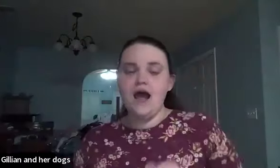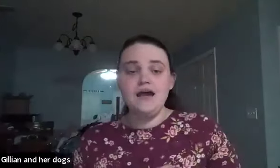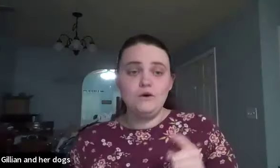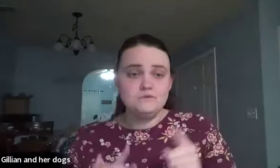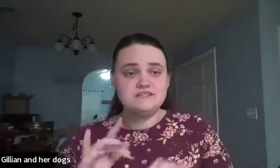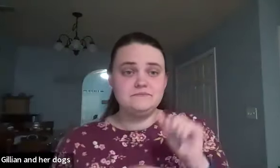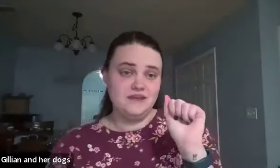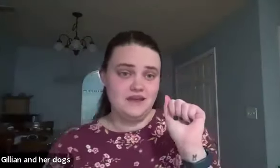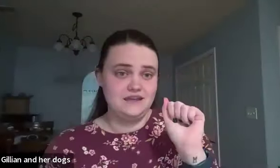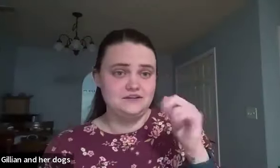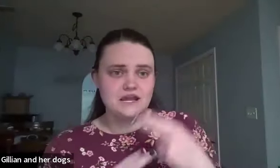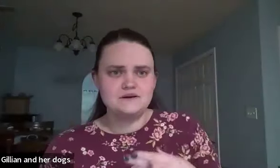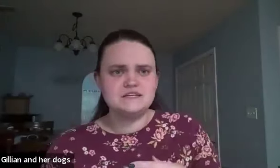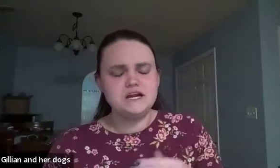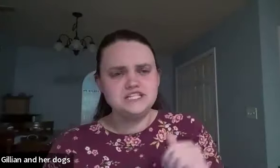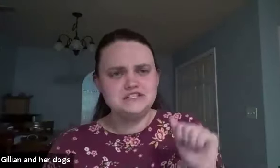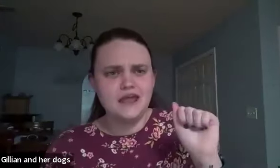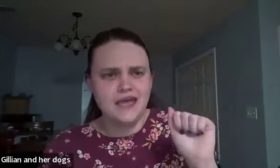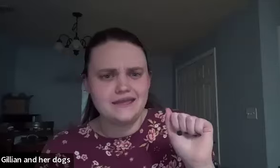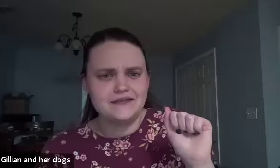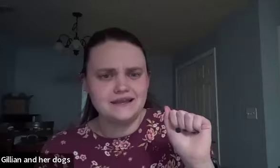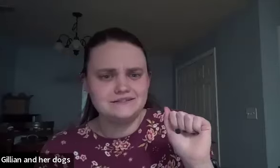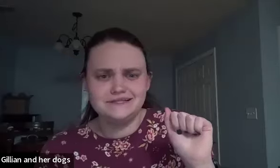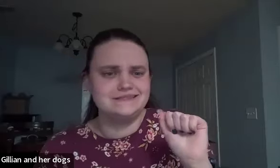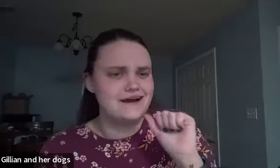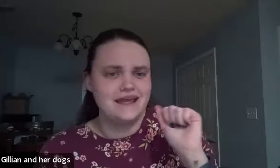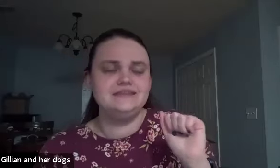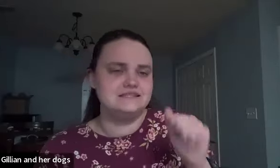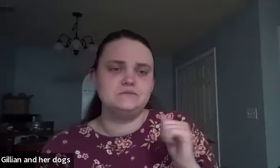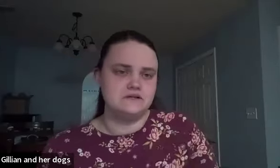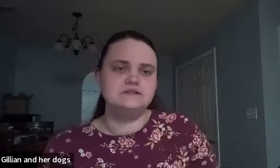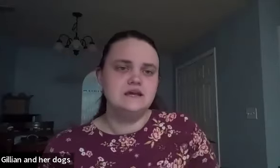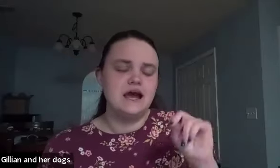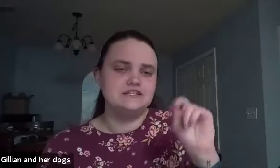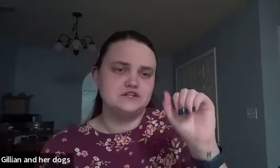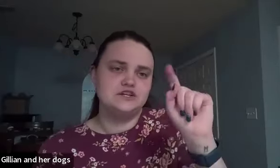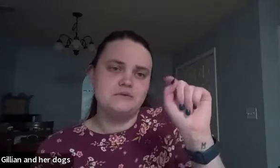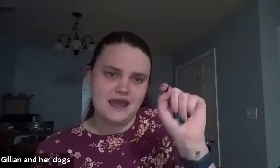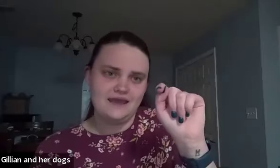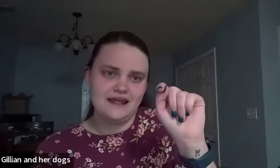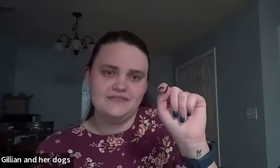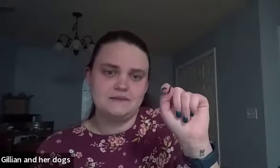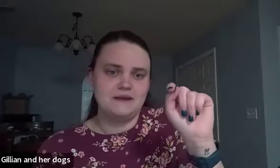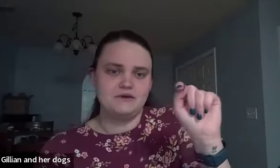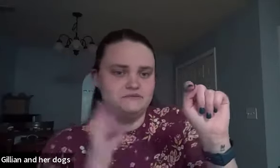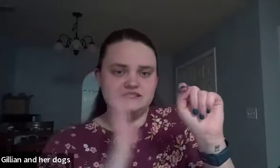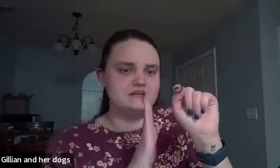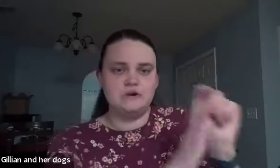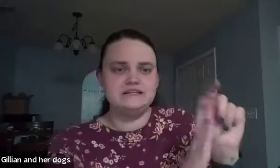Awesome. I almost skipped the A in your name and I was like, why is she doing A? The next one is not A. Yes, it was. I saw you go Nat, and then my brain was like wanting